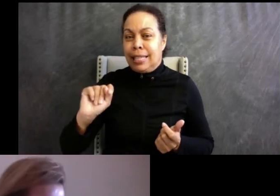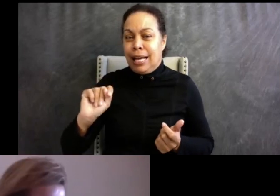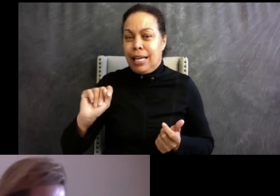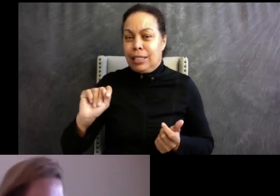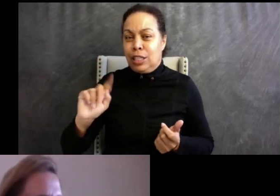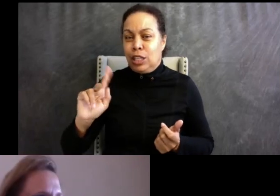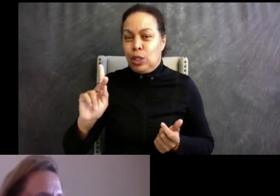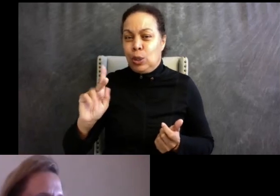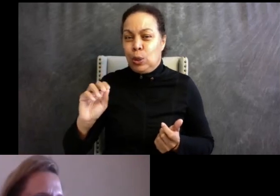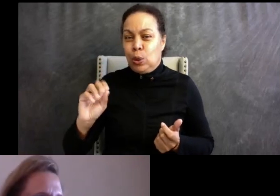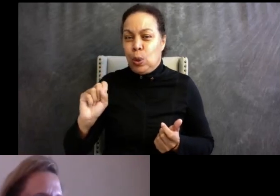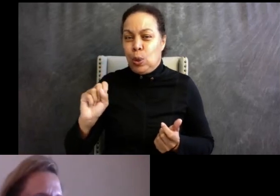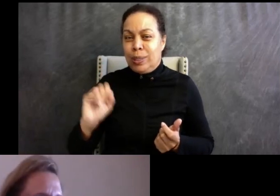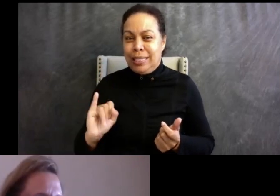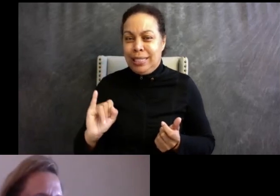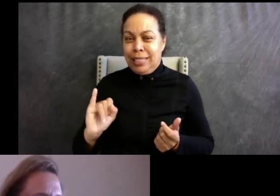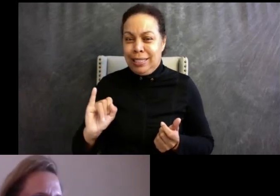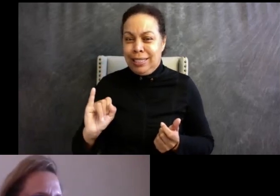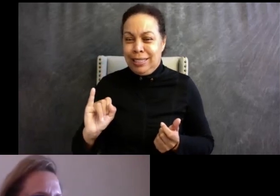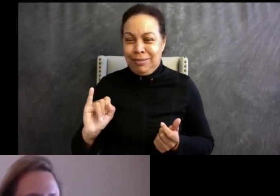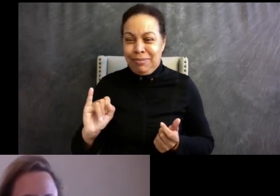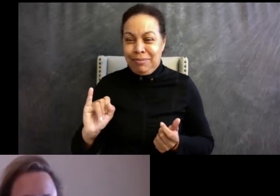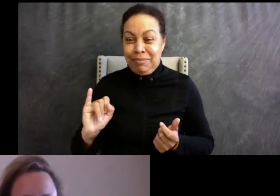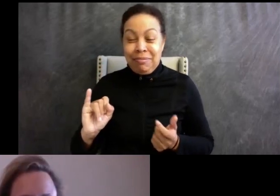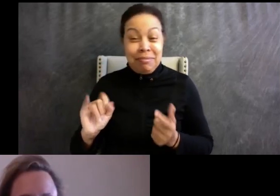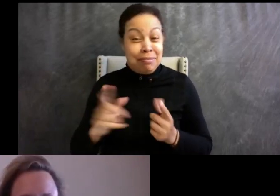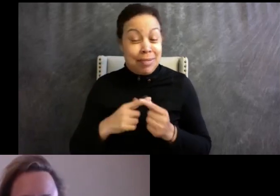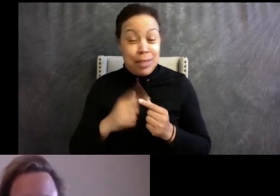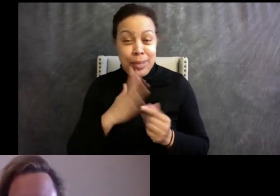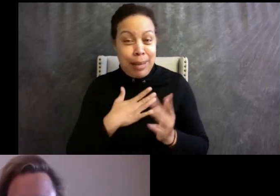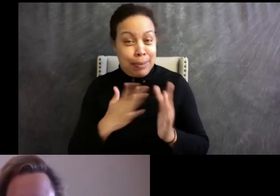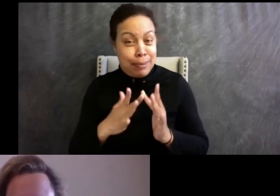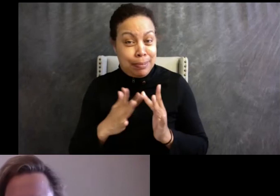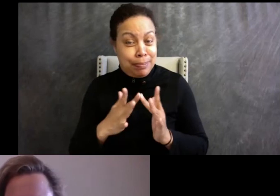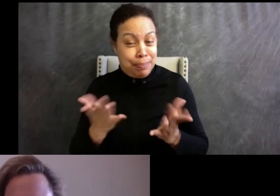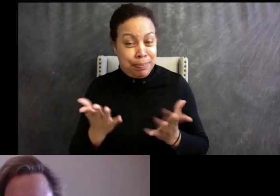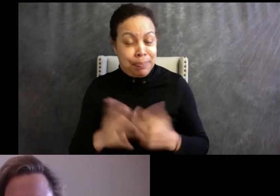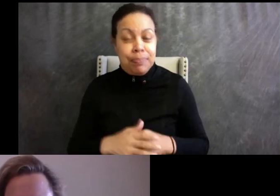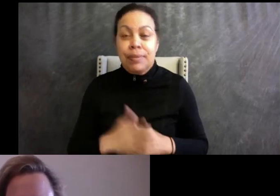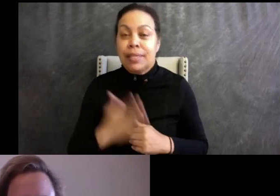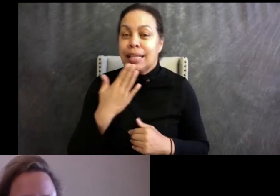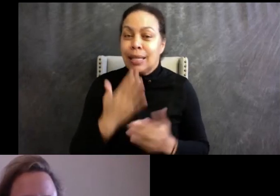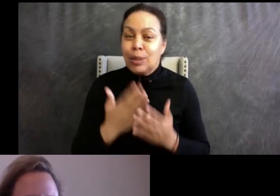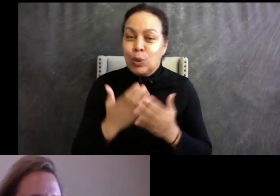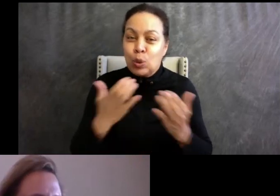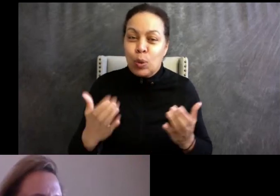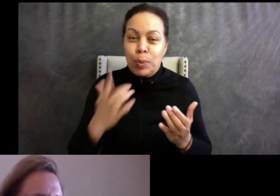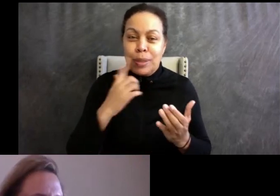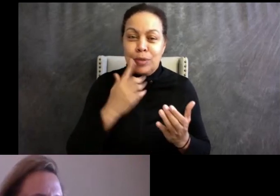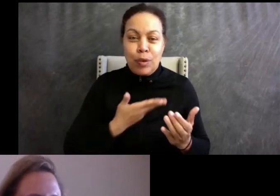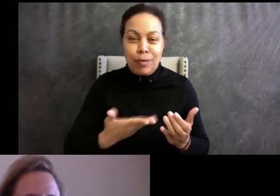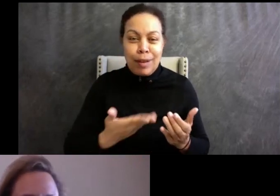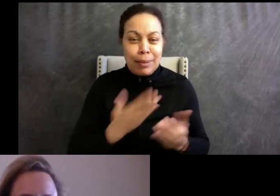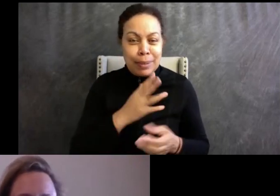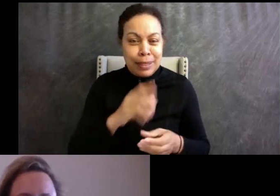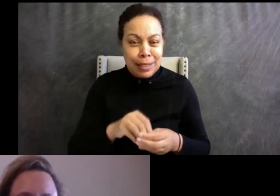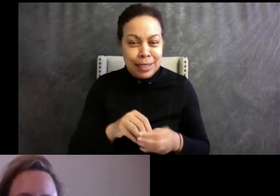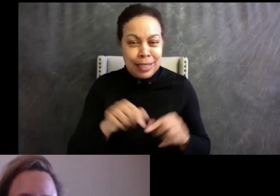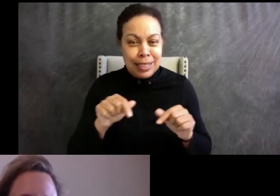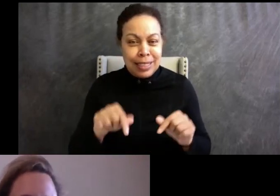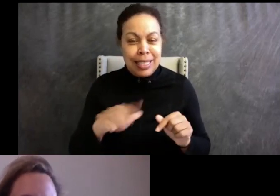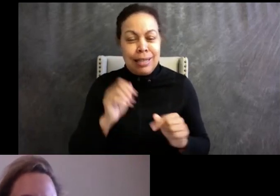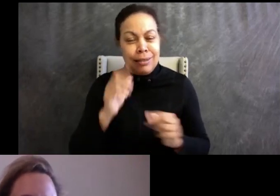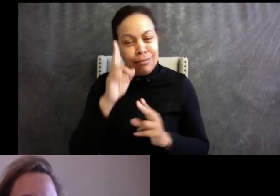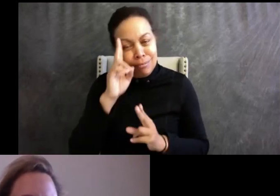And I'd love to, virtually say what's up. Thank you so much for having me in this space. I'm